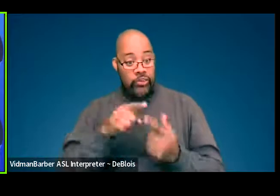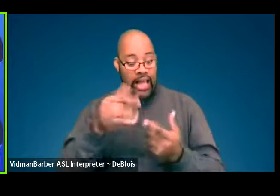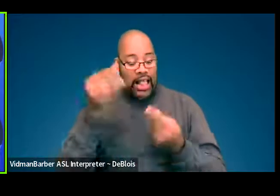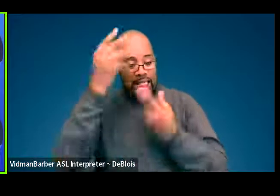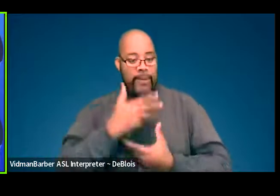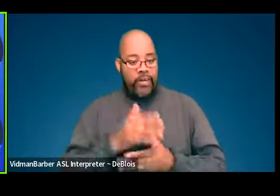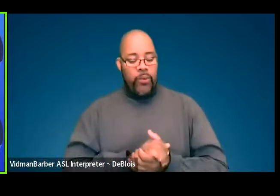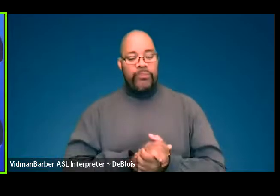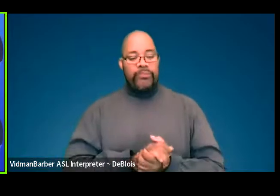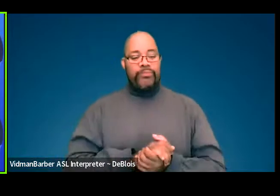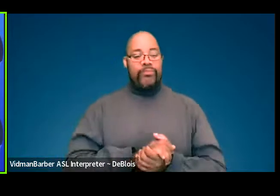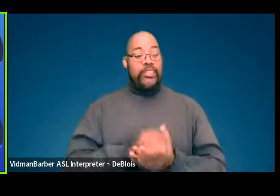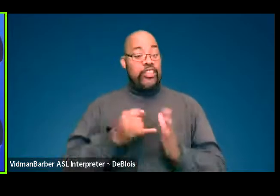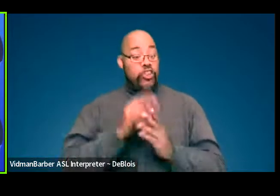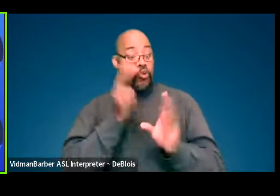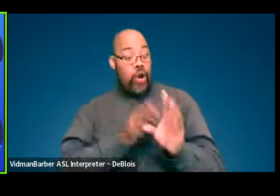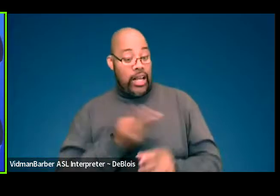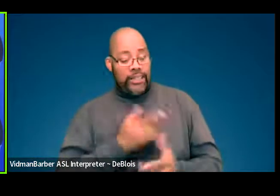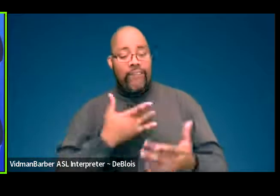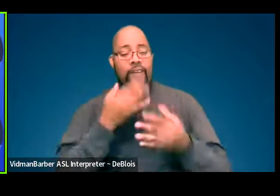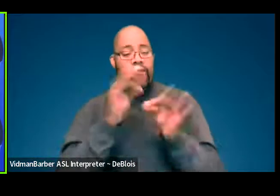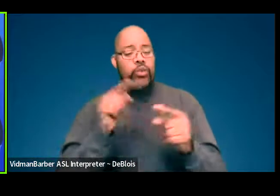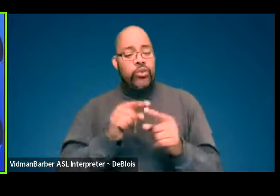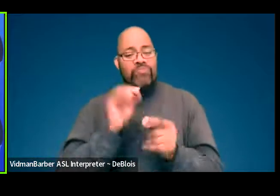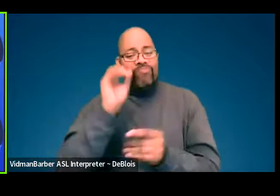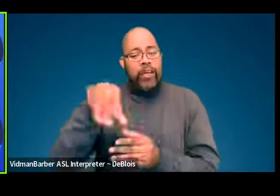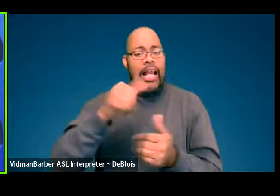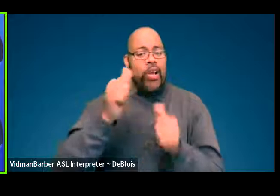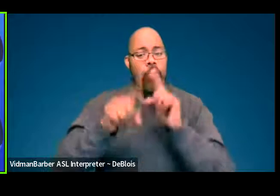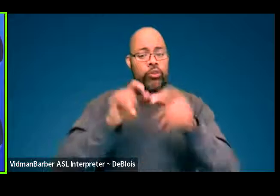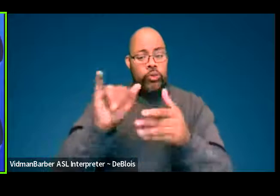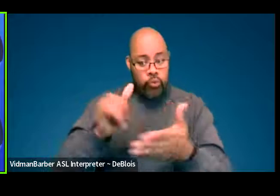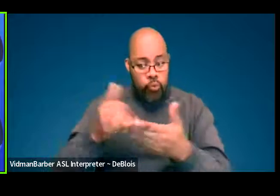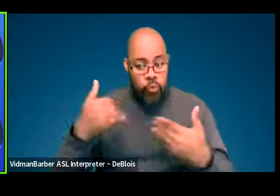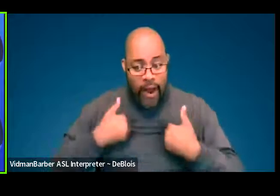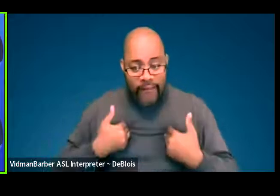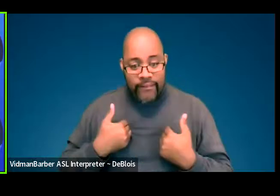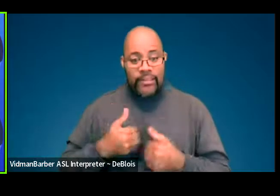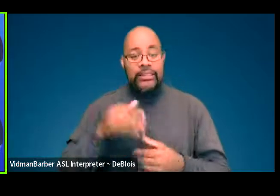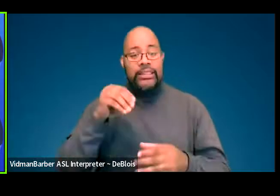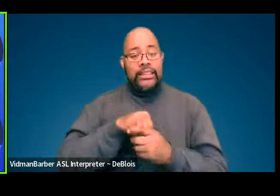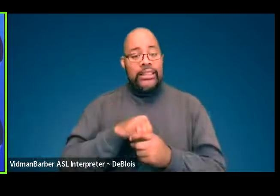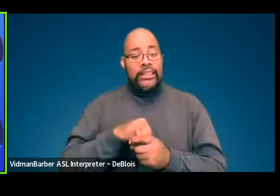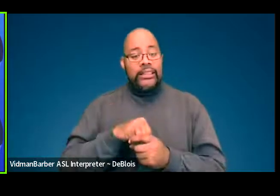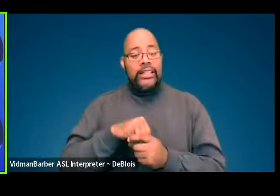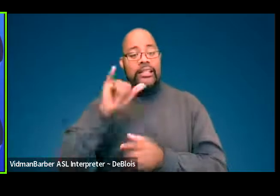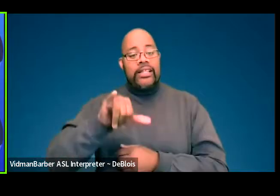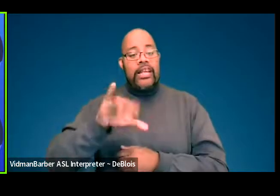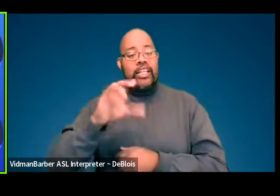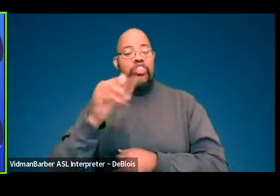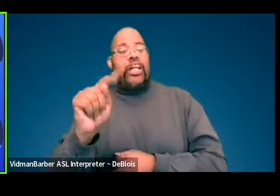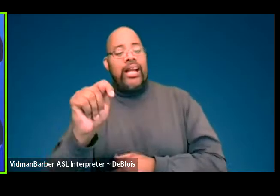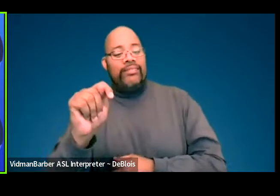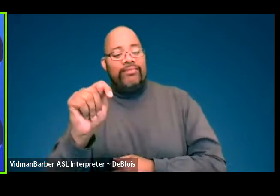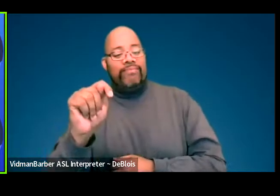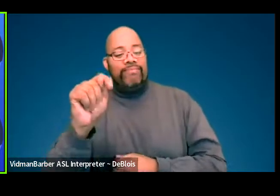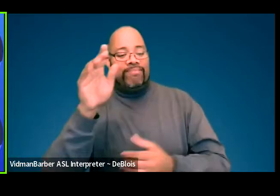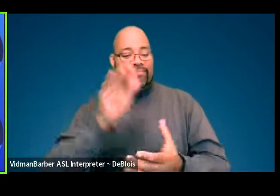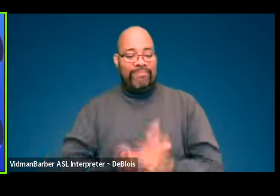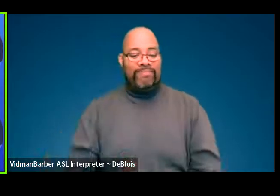me know. If you're just joining us, feel free to put any questions you may have in the